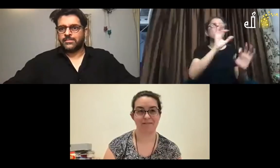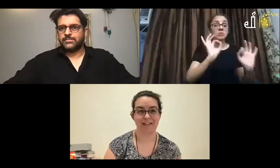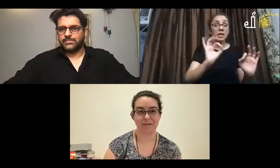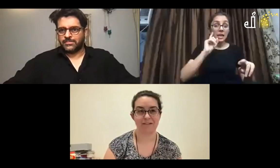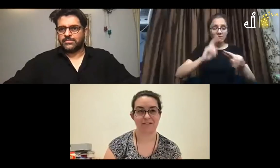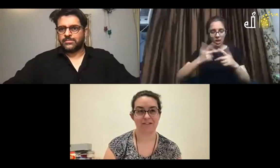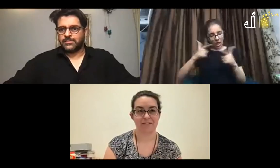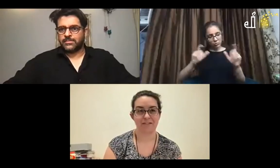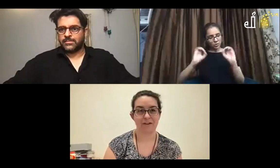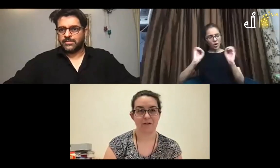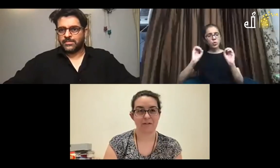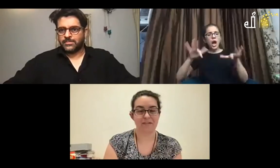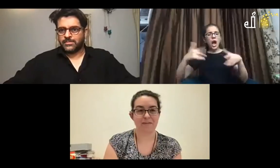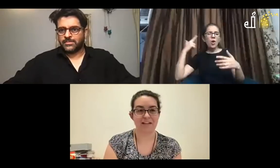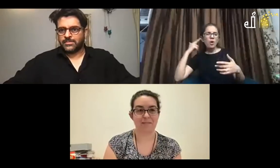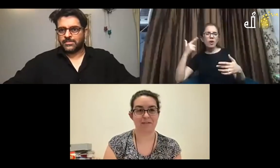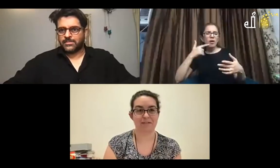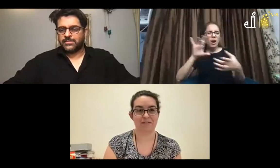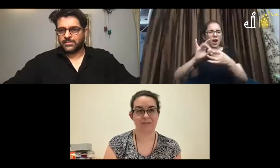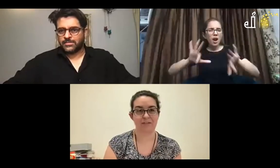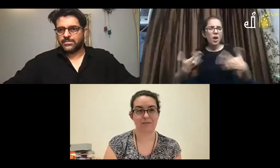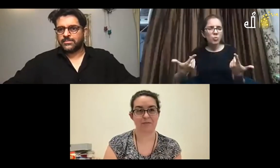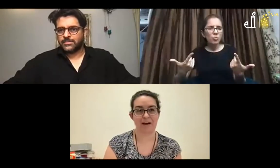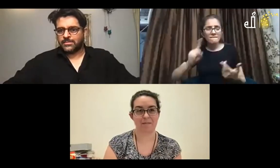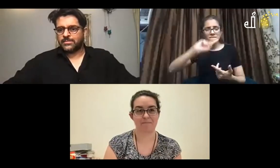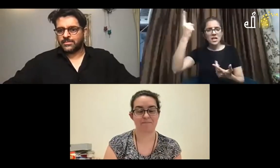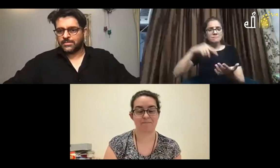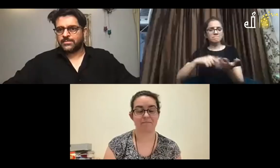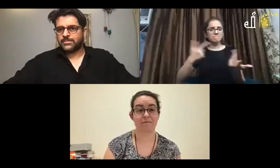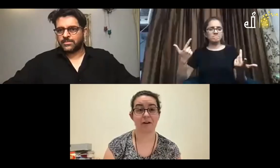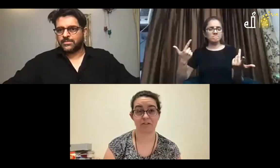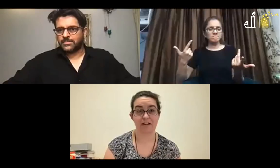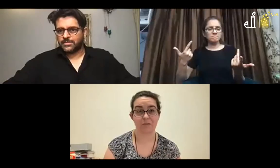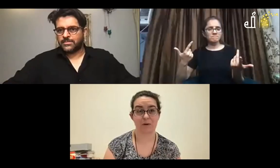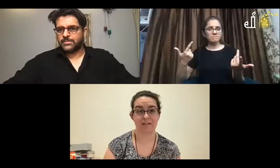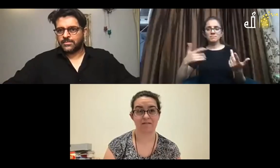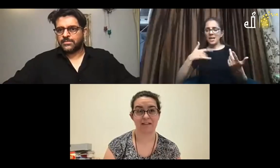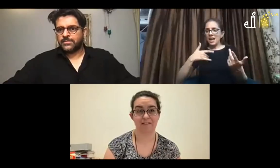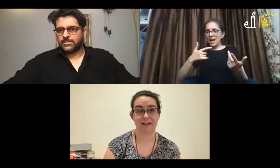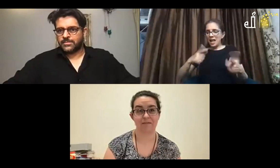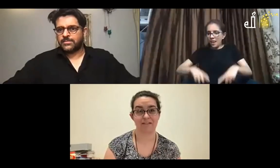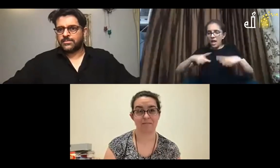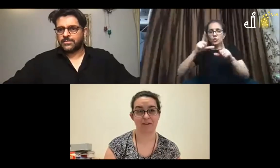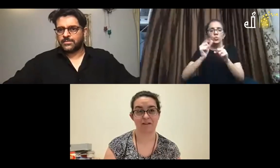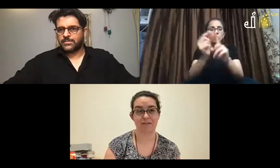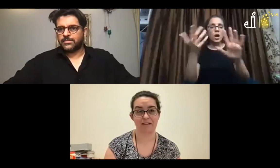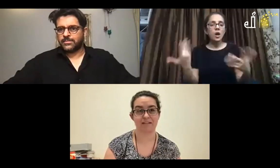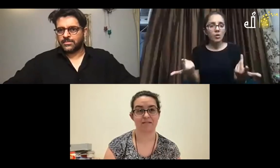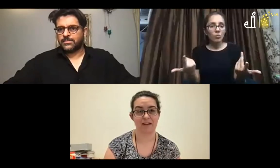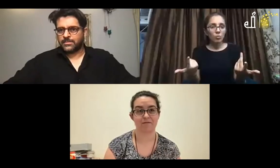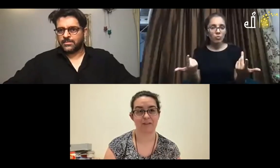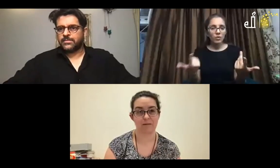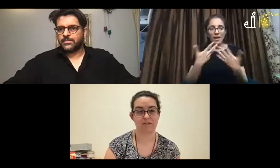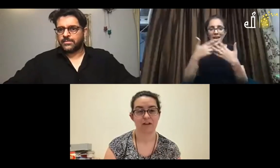don't have language, they're not going to be able to function as well in life as somebody who